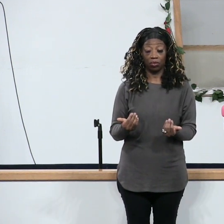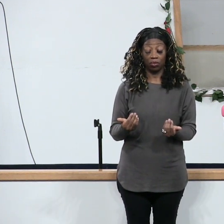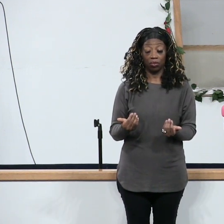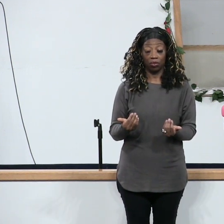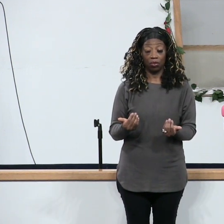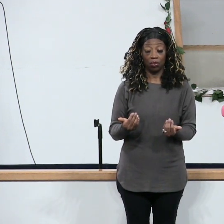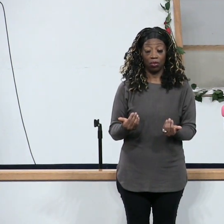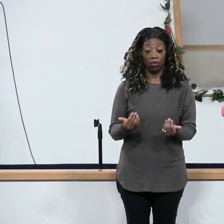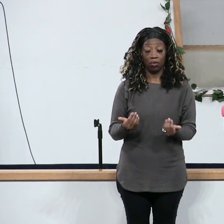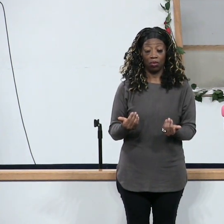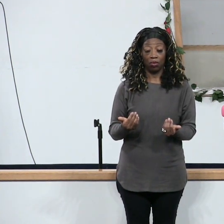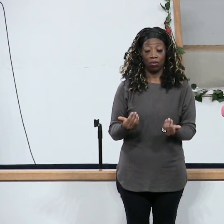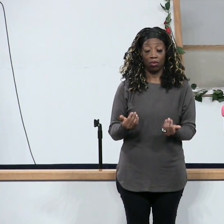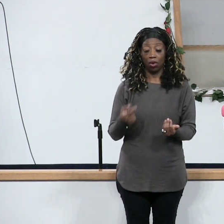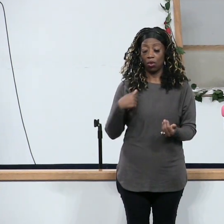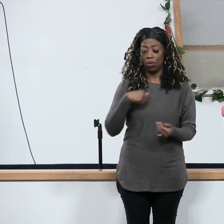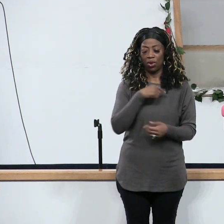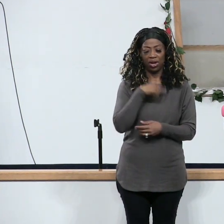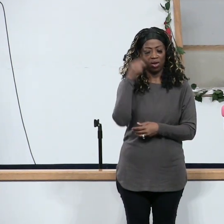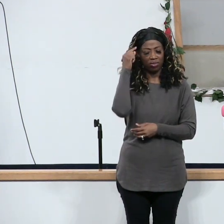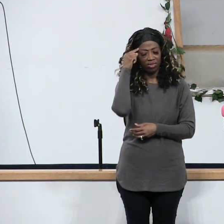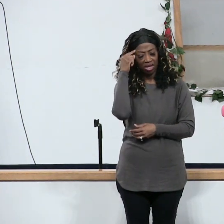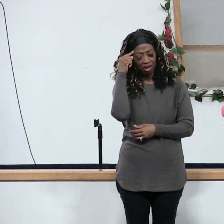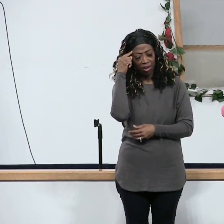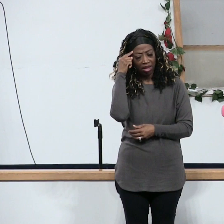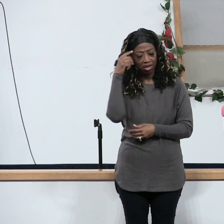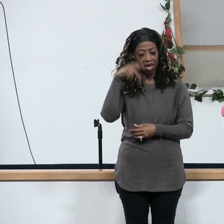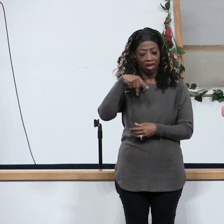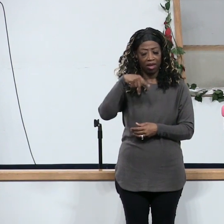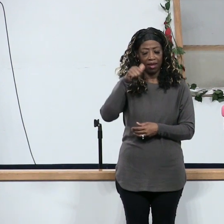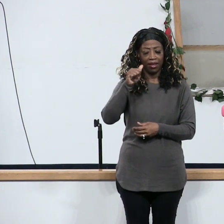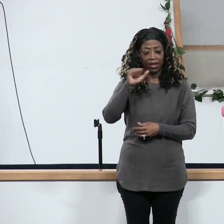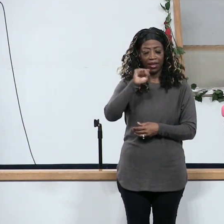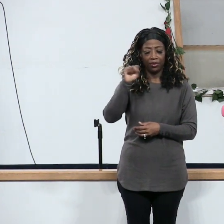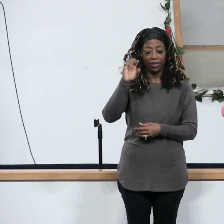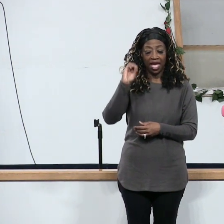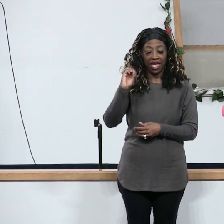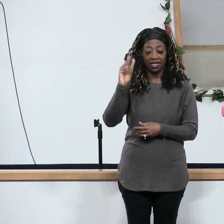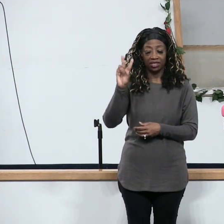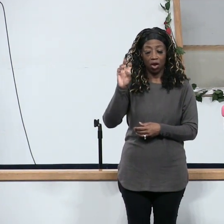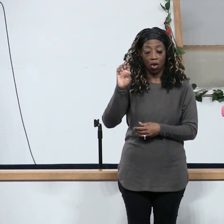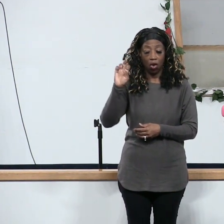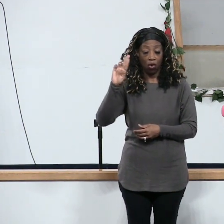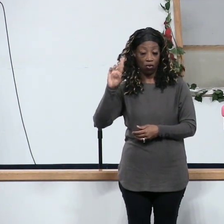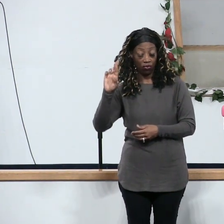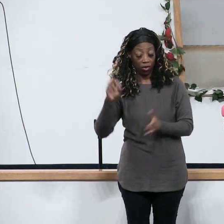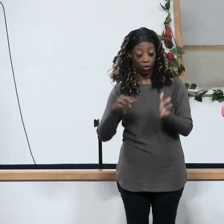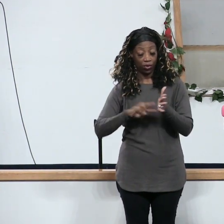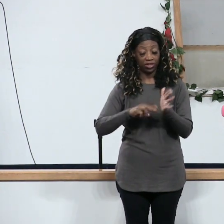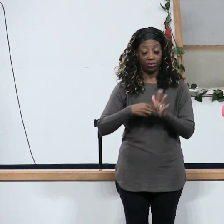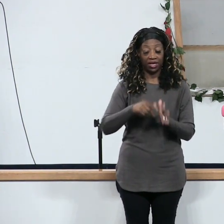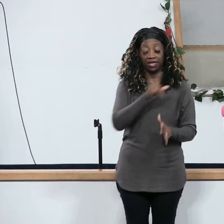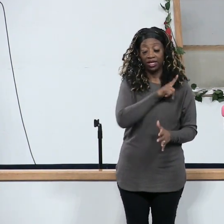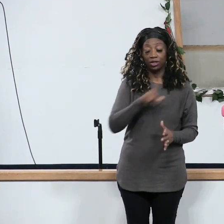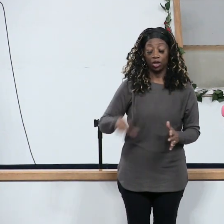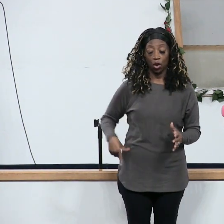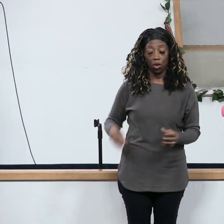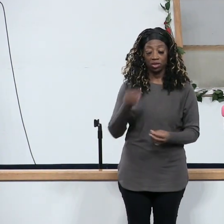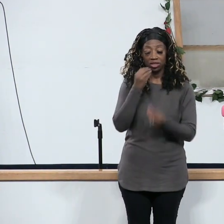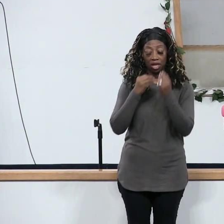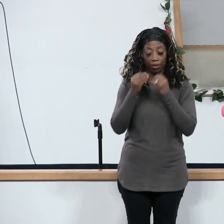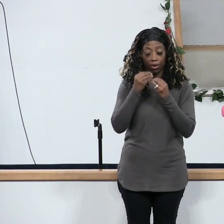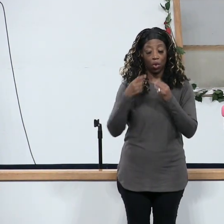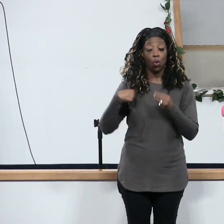while we don't really think about the Passover, we see it as the Lord's Supper, it causes us too to look